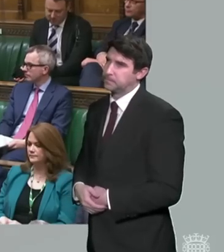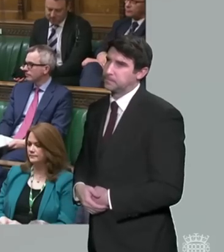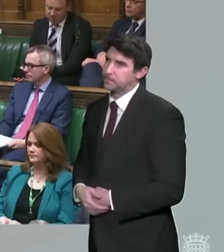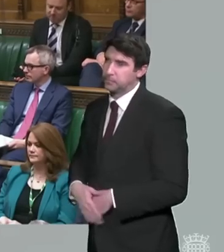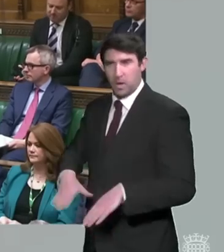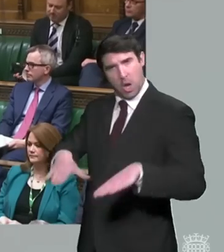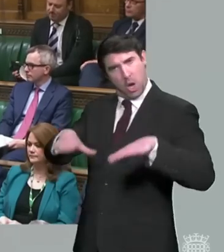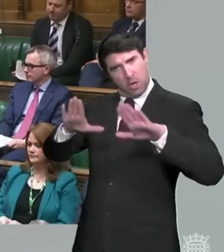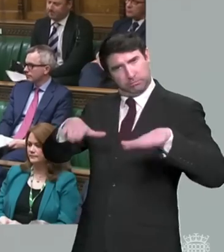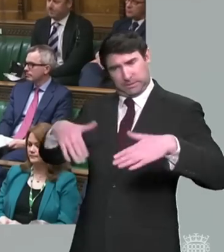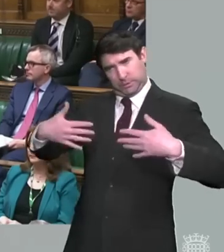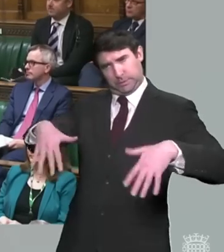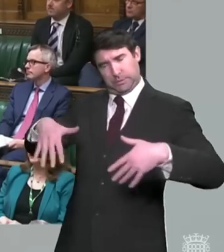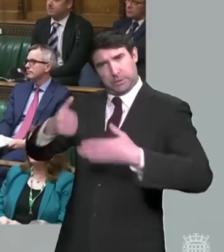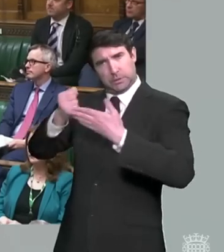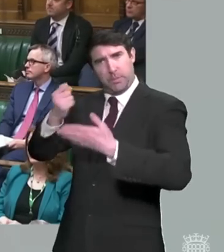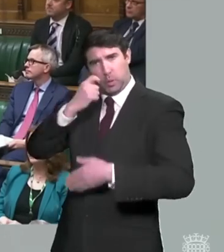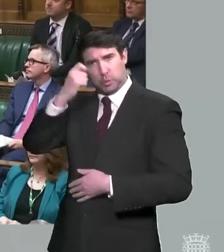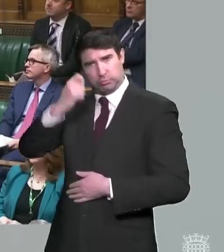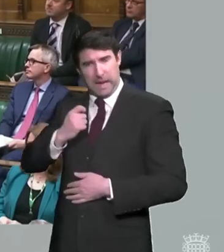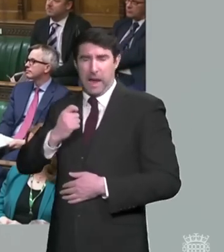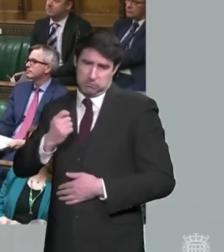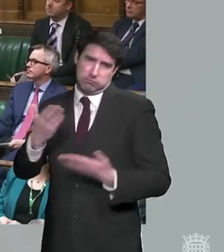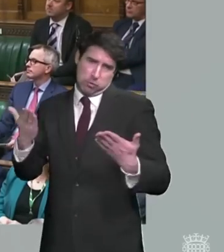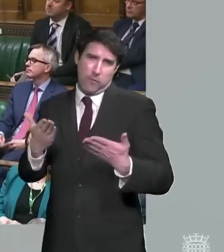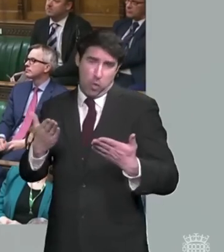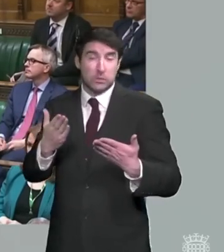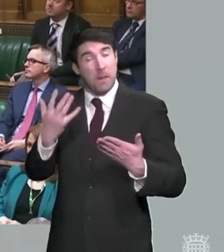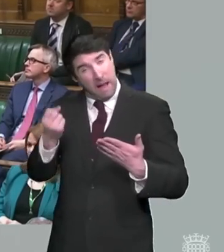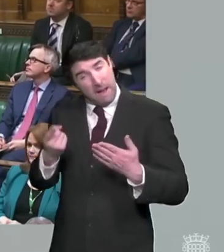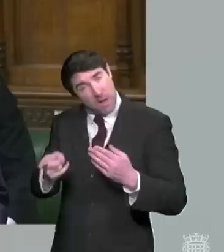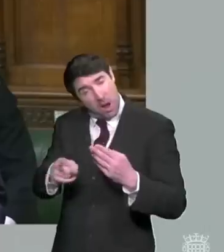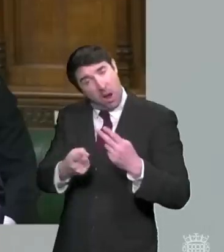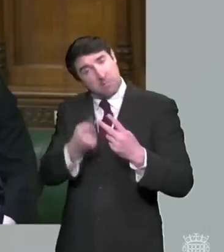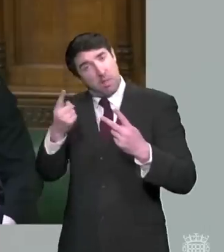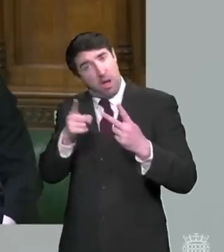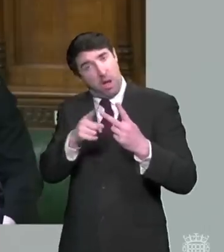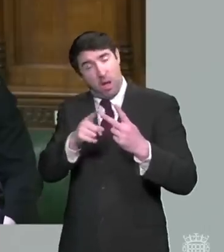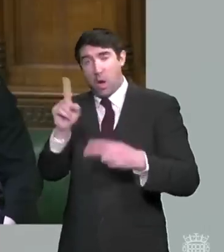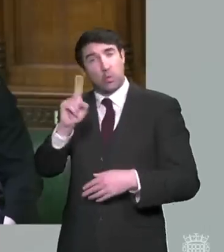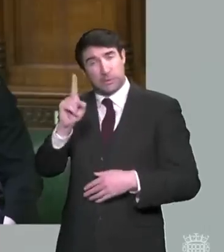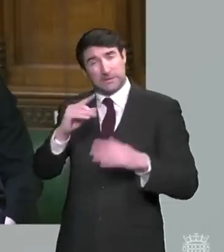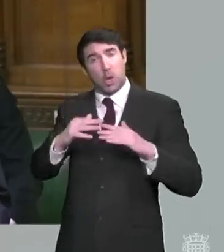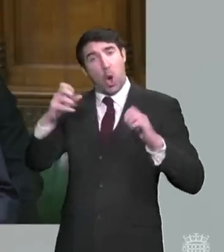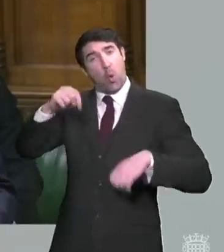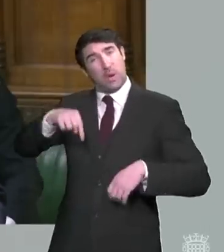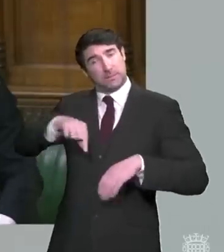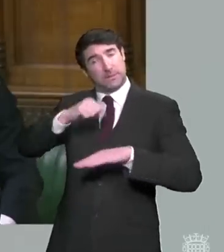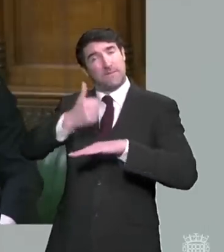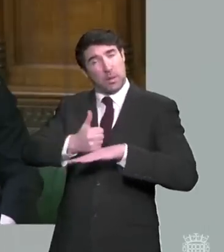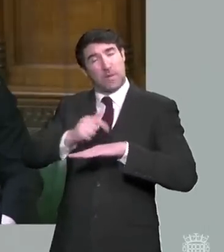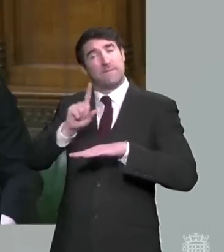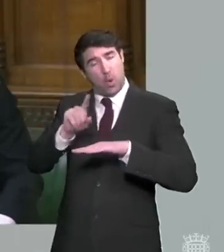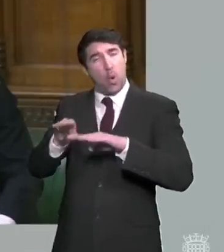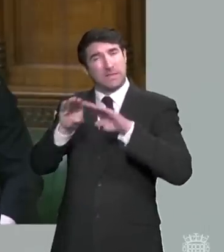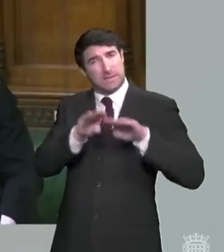across the country. Less well known is a programme that has gone on for a decade, led by the Westminster Foundation for Democracy, to support